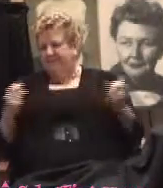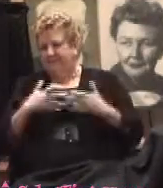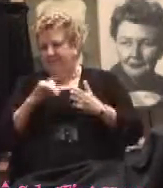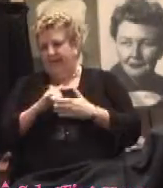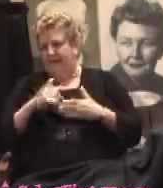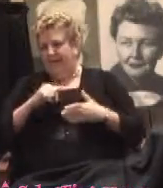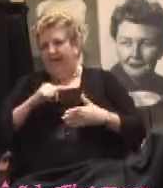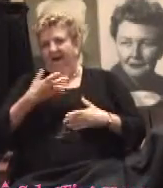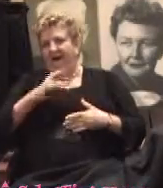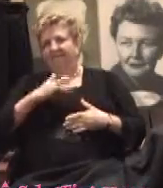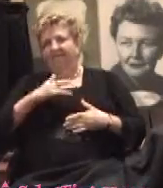Catholic. And